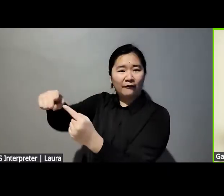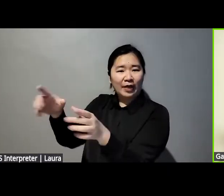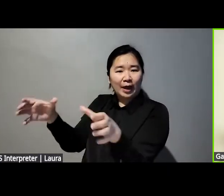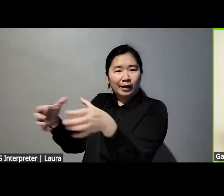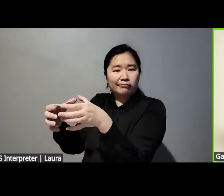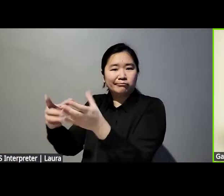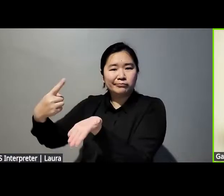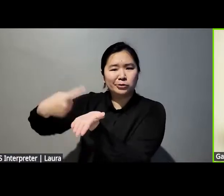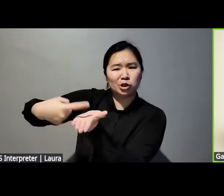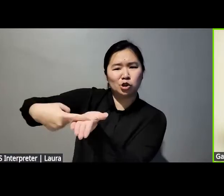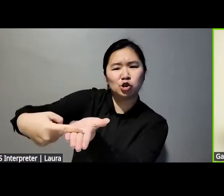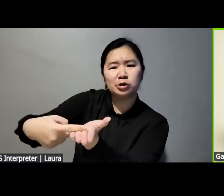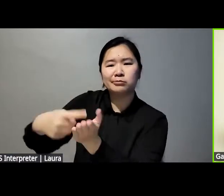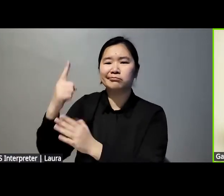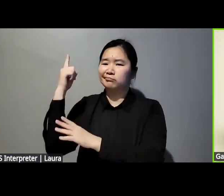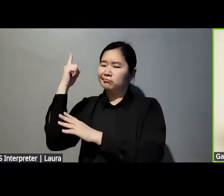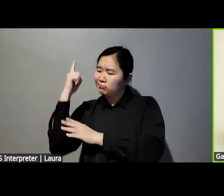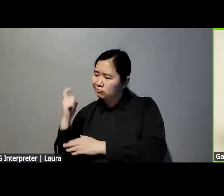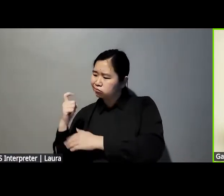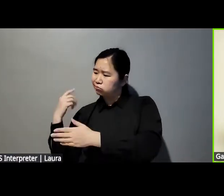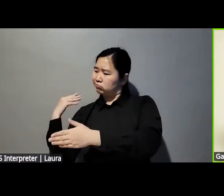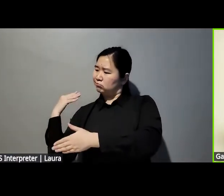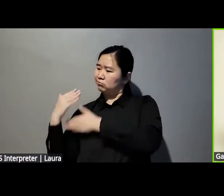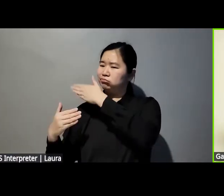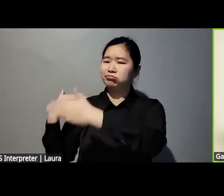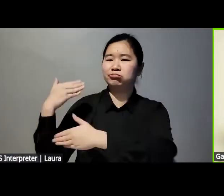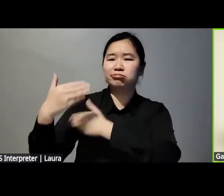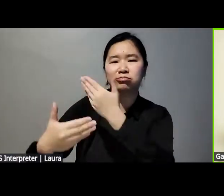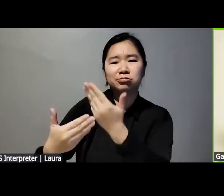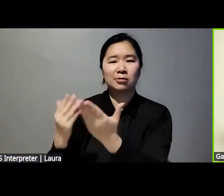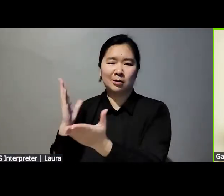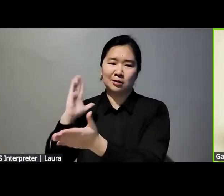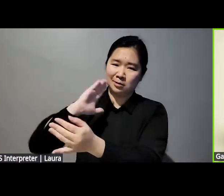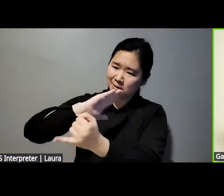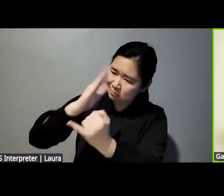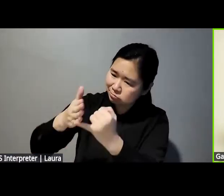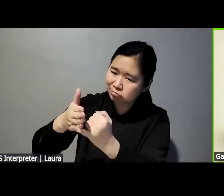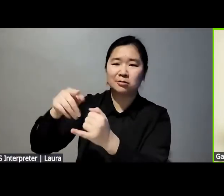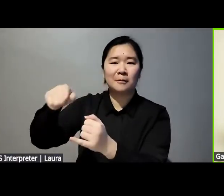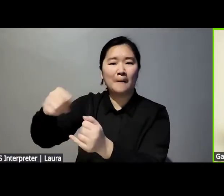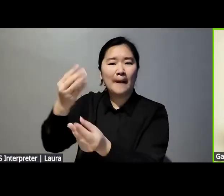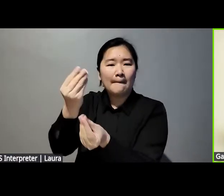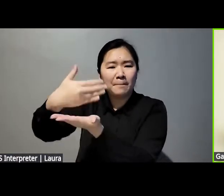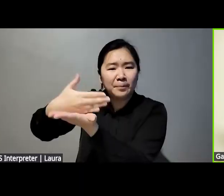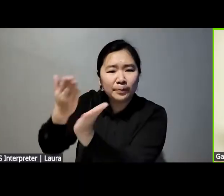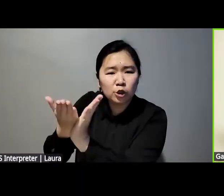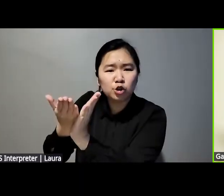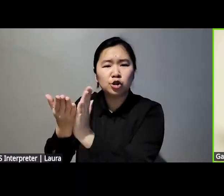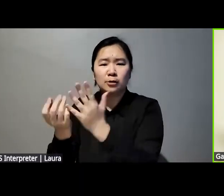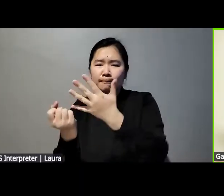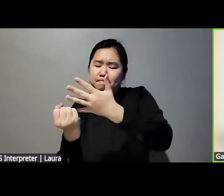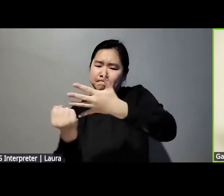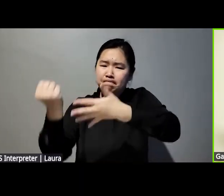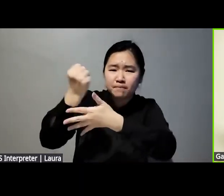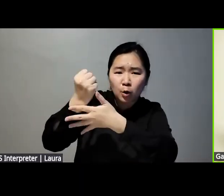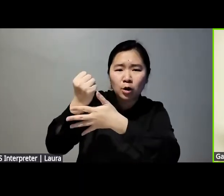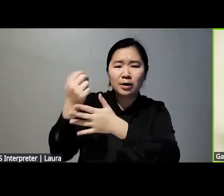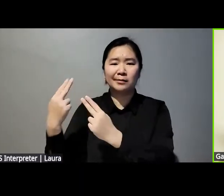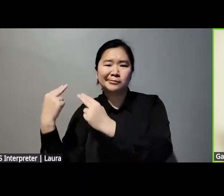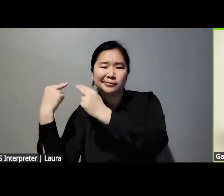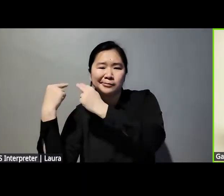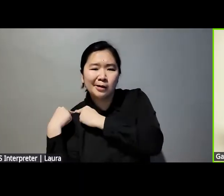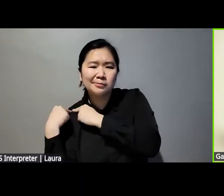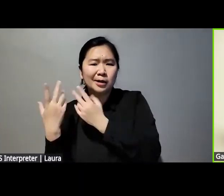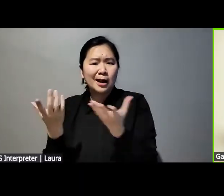question. The first thing we reflected on was that OPDs are often